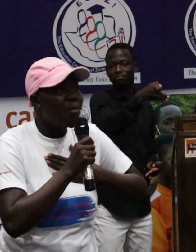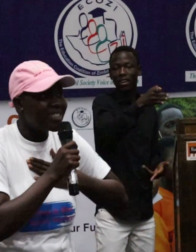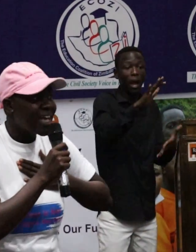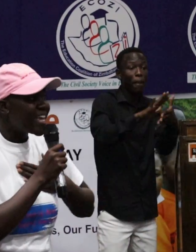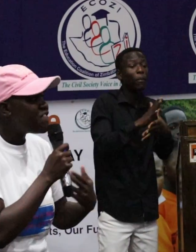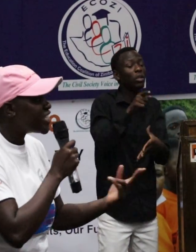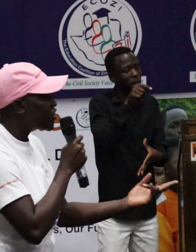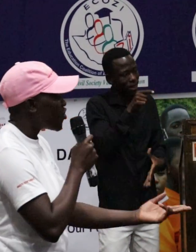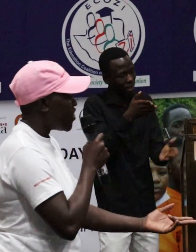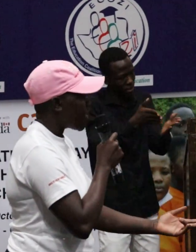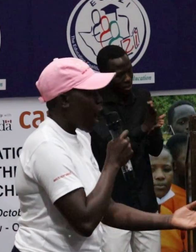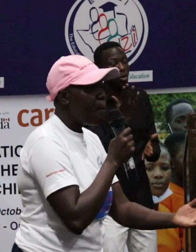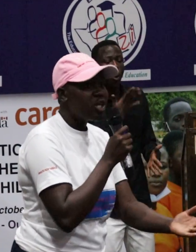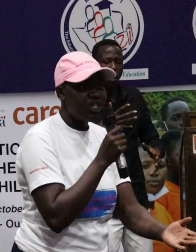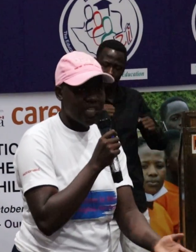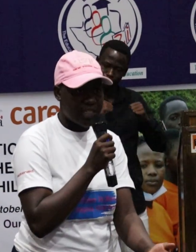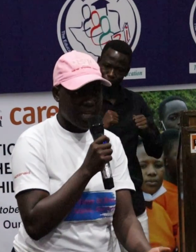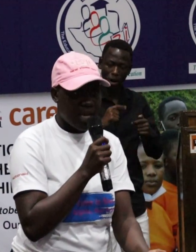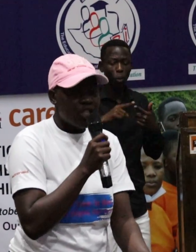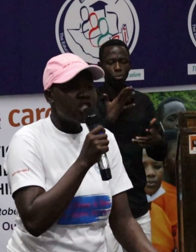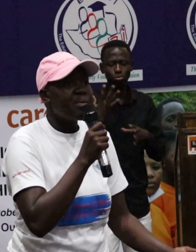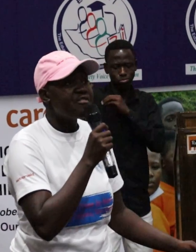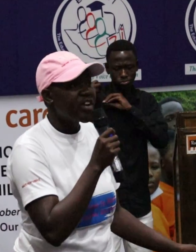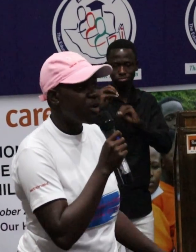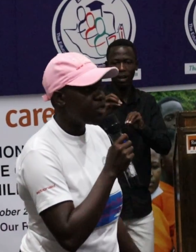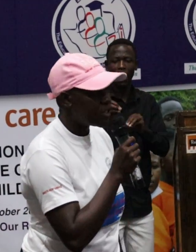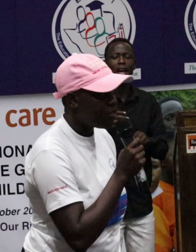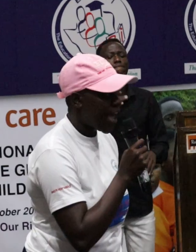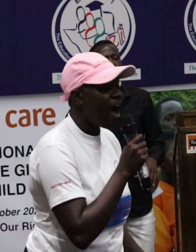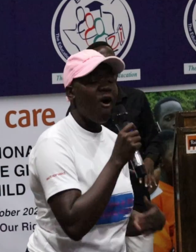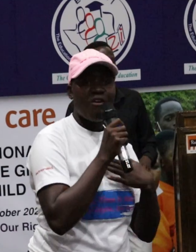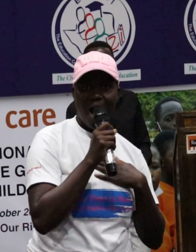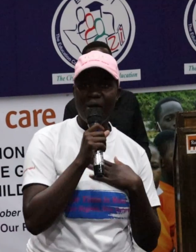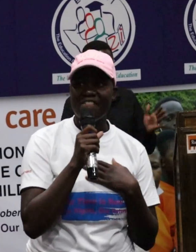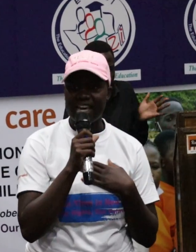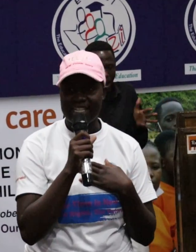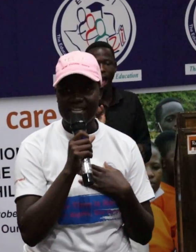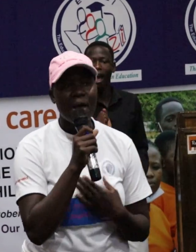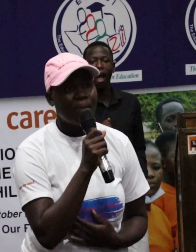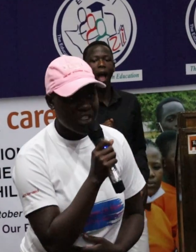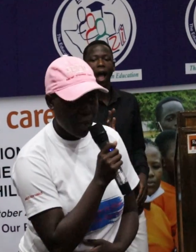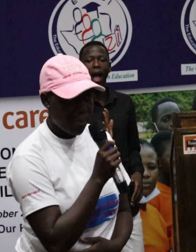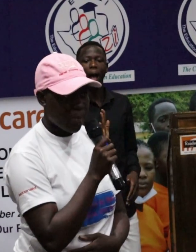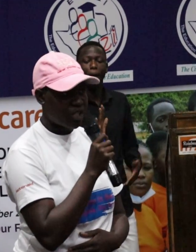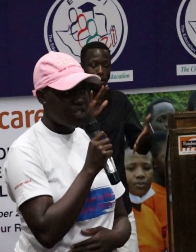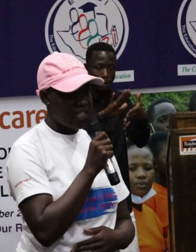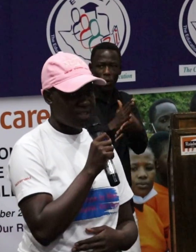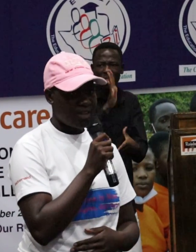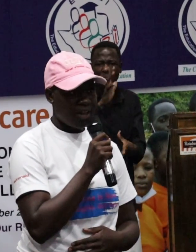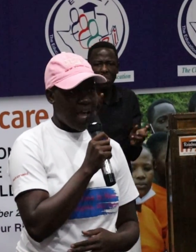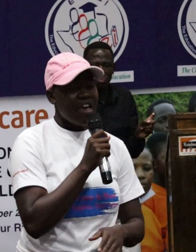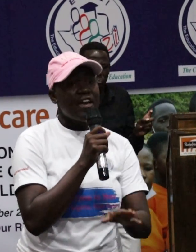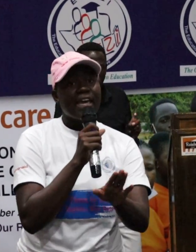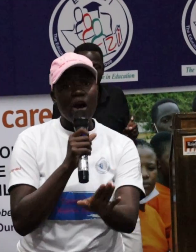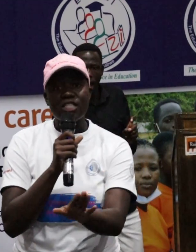be ours. Give us the strength, opportunity, to speak freely without fear of how we're affected by the way people treat